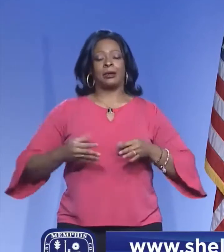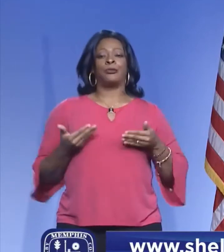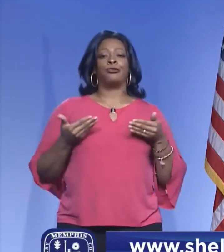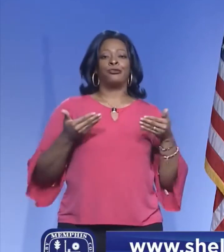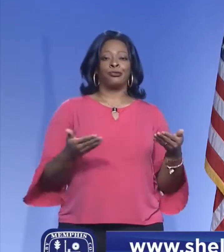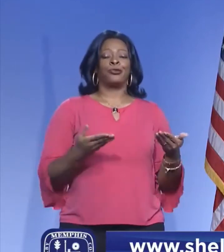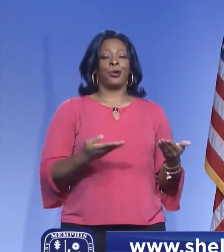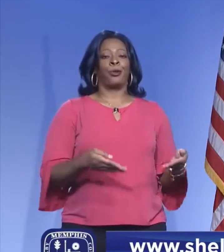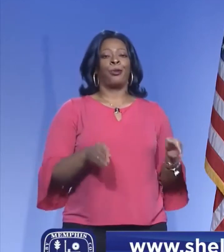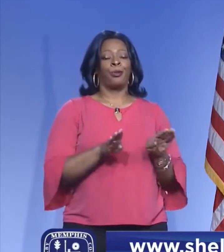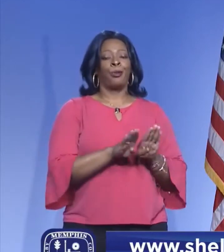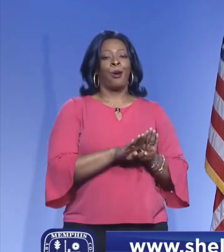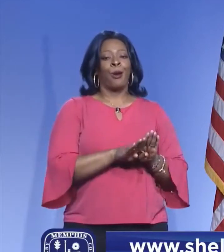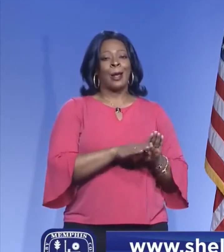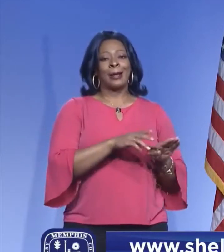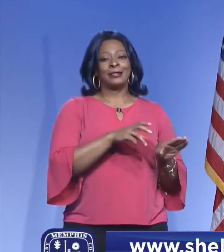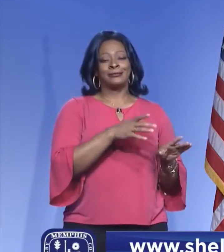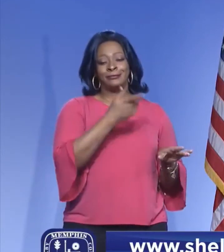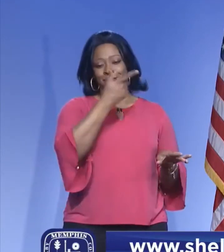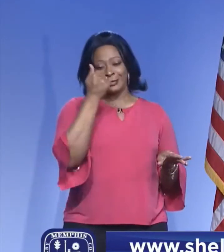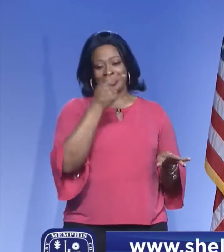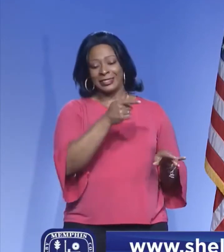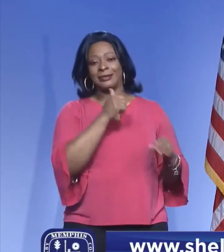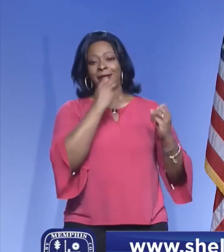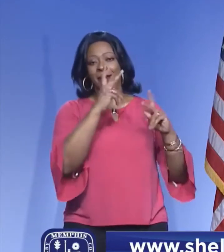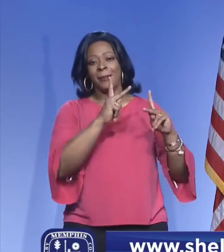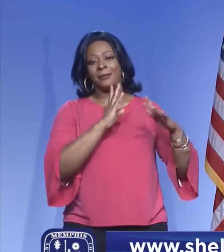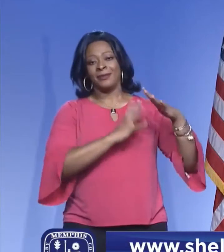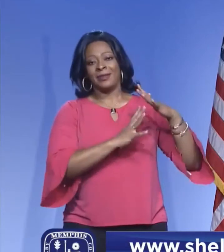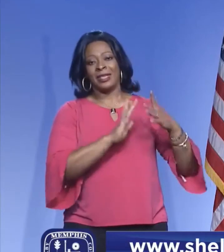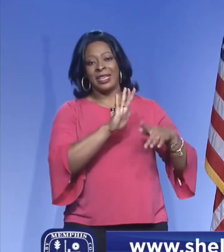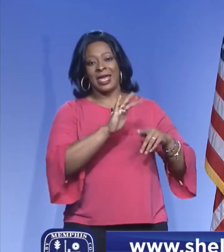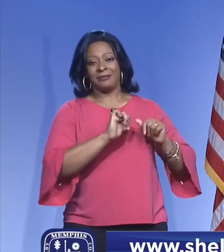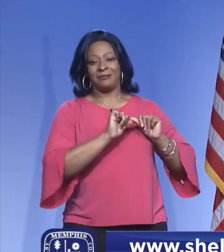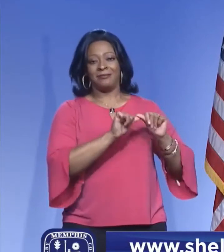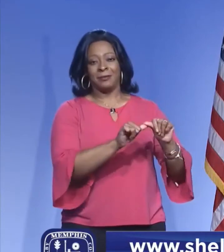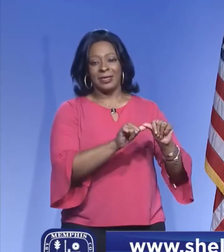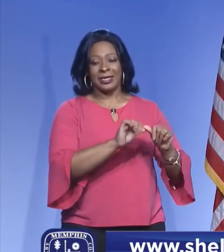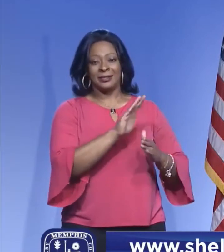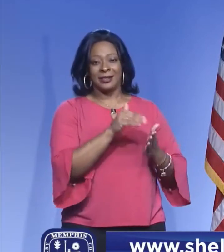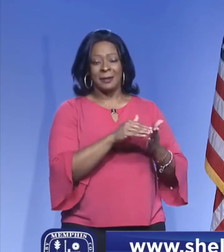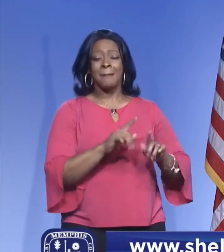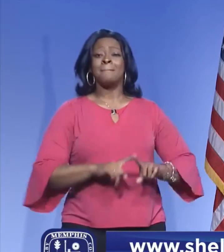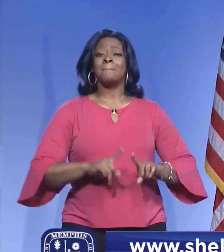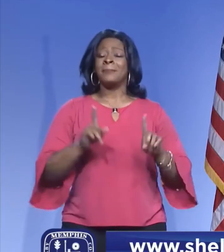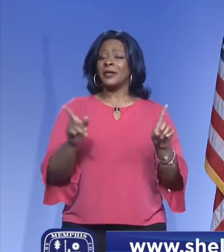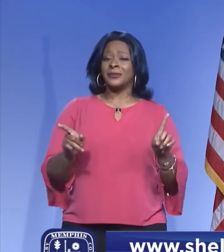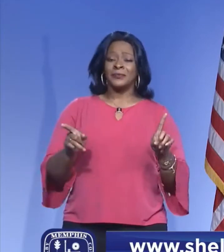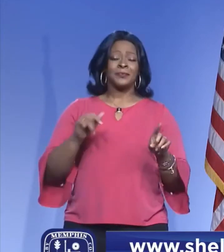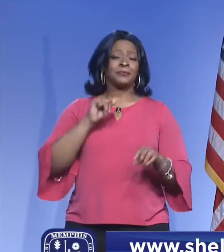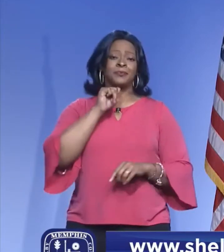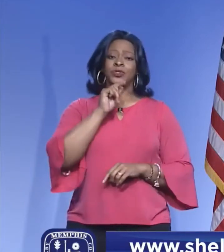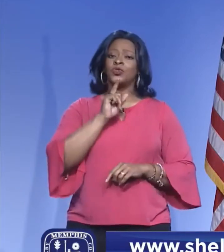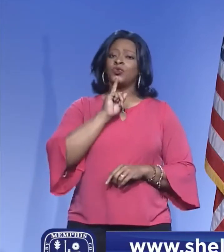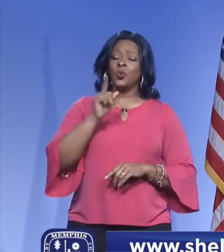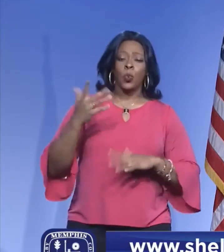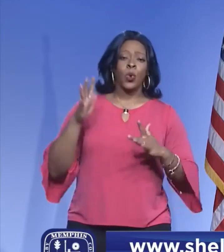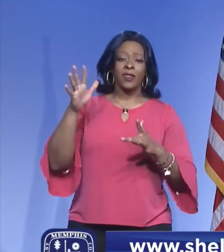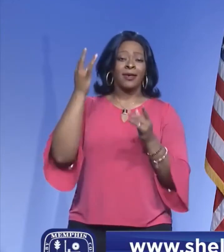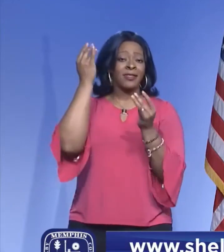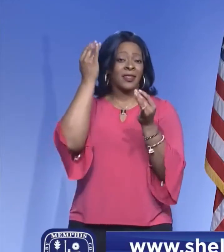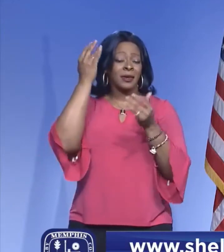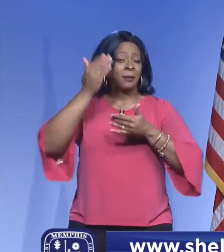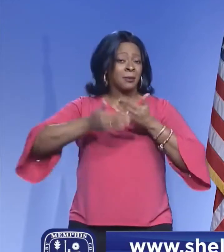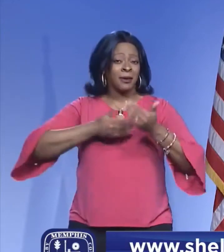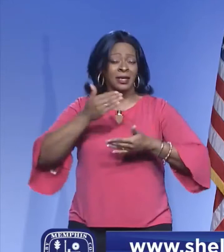that we need to pull back from those fixed sites. However, I'm not entirely sure what their thought process was,